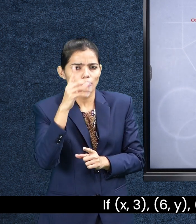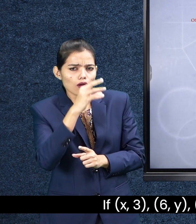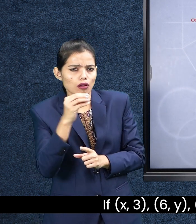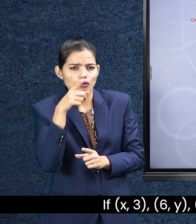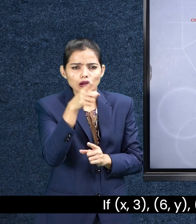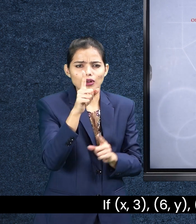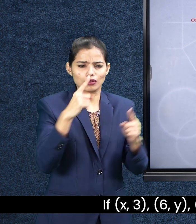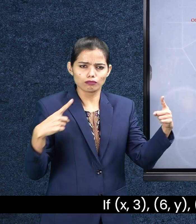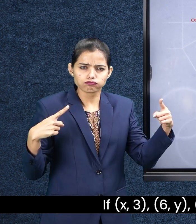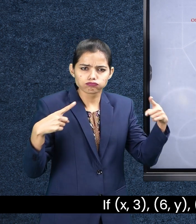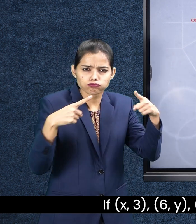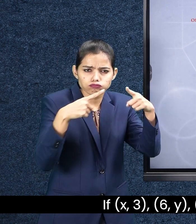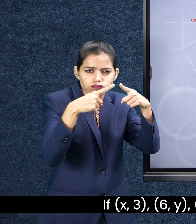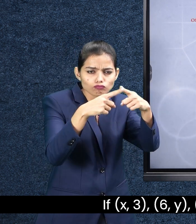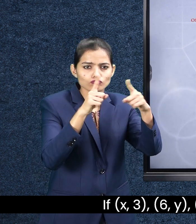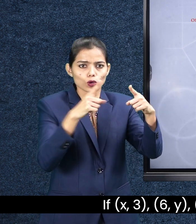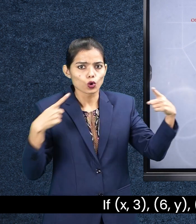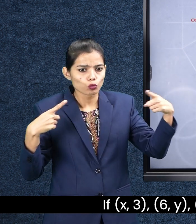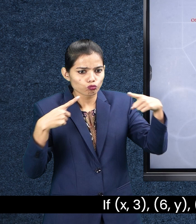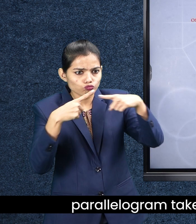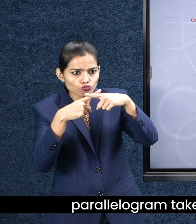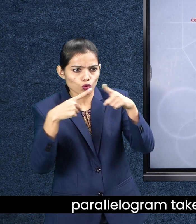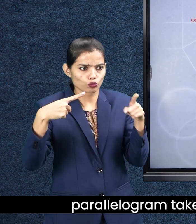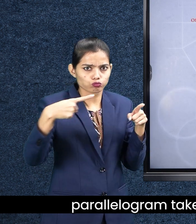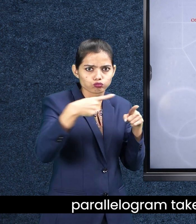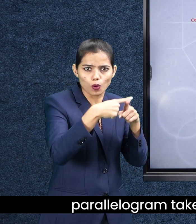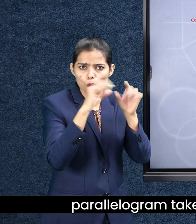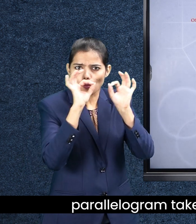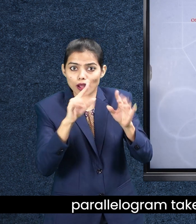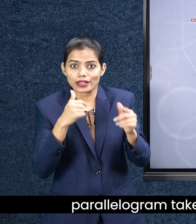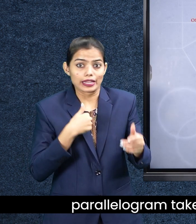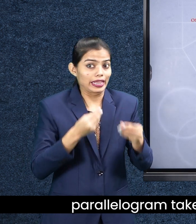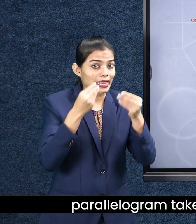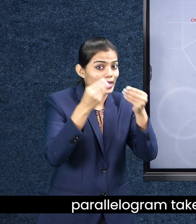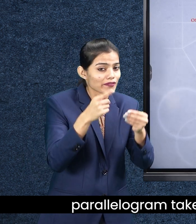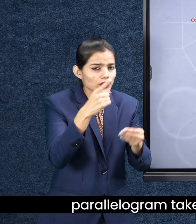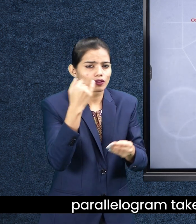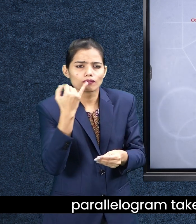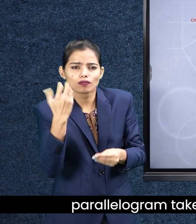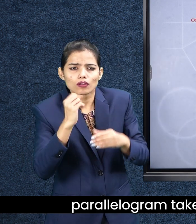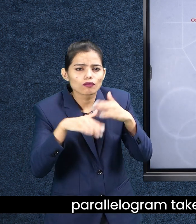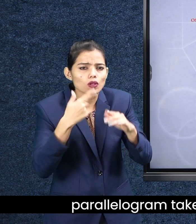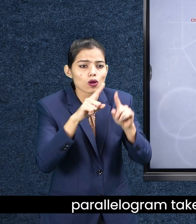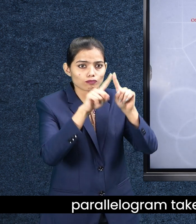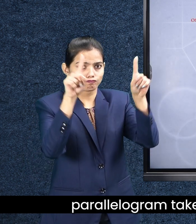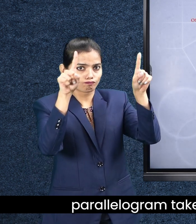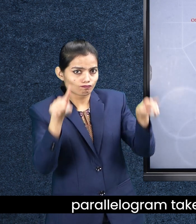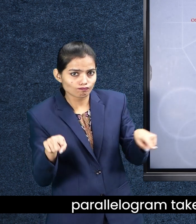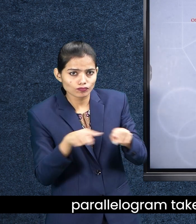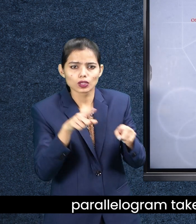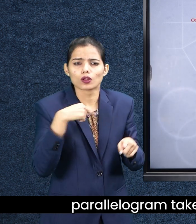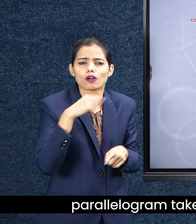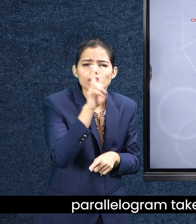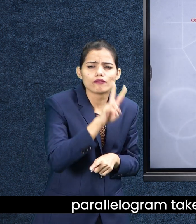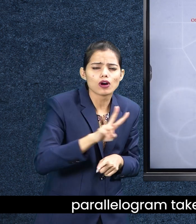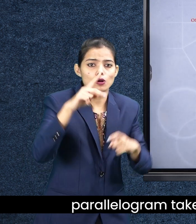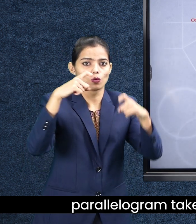9, 4 are the vertices of a parallelogram taken in order, then find the value of x and